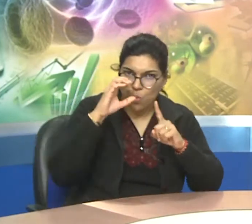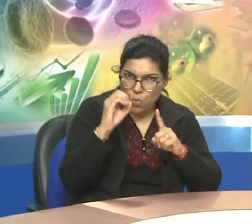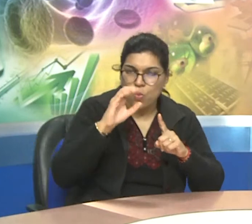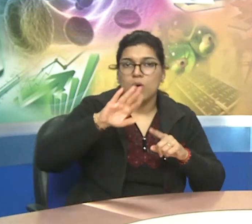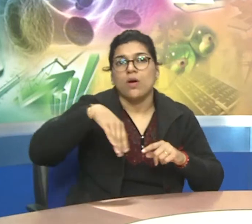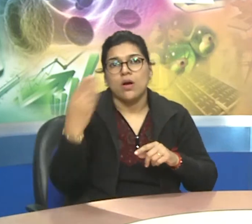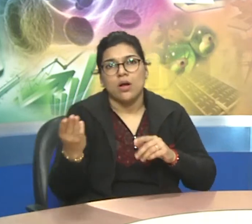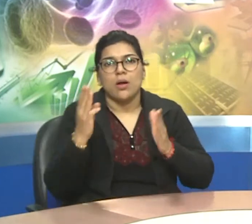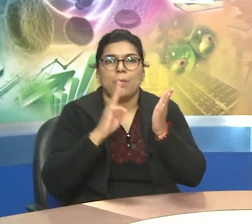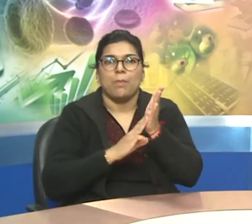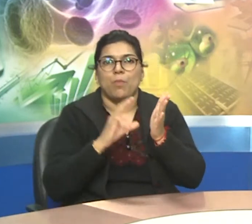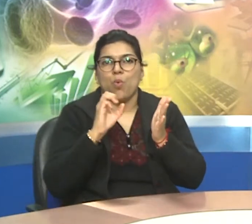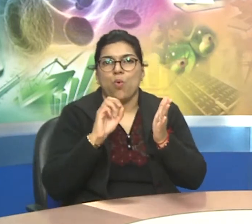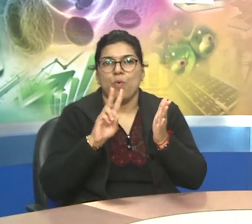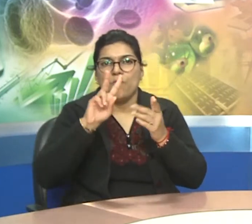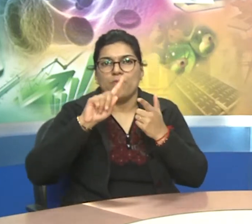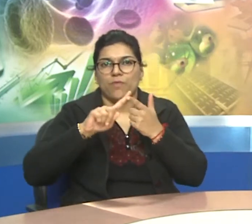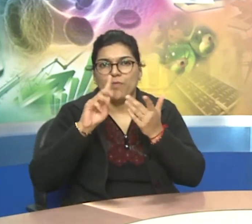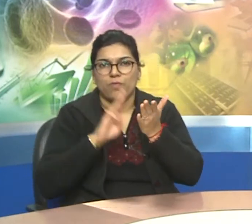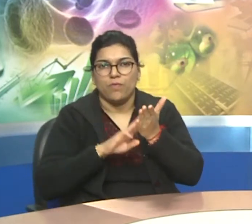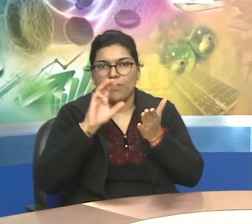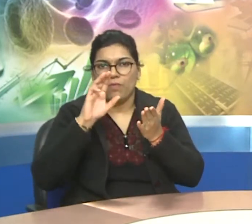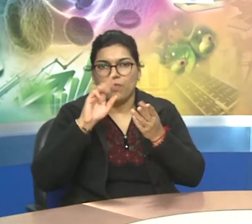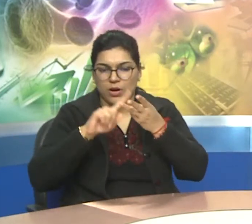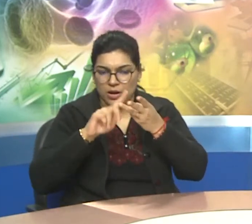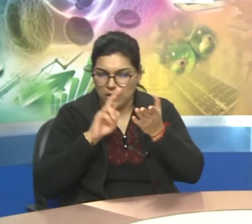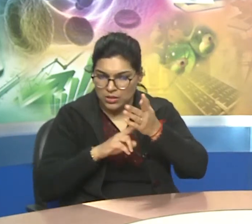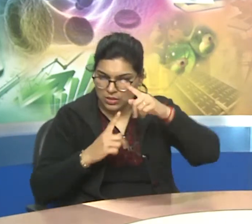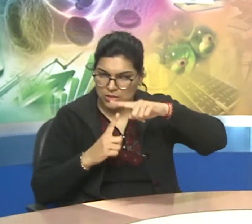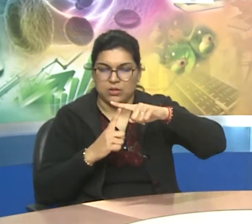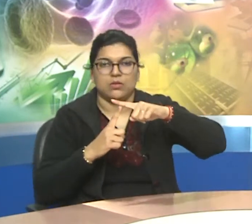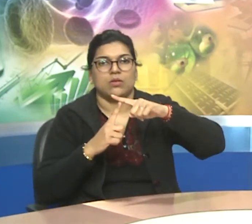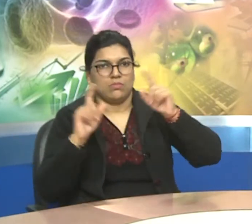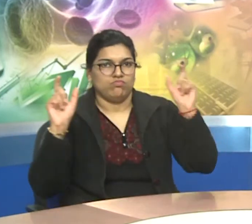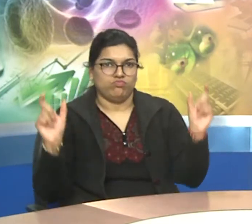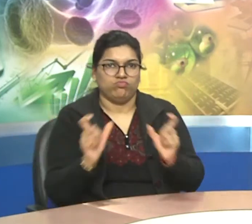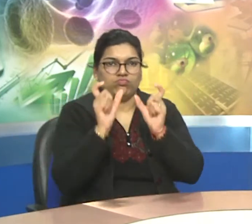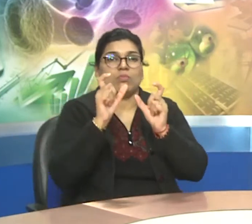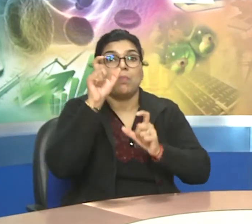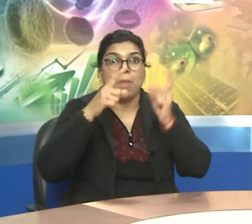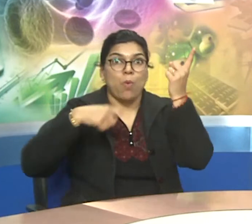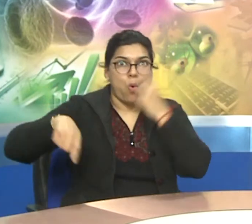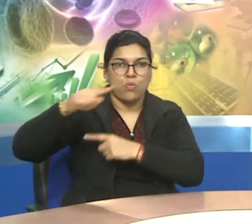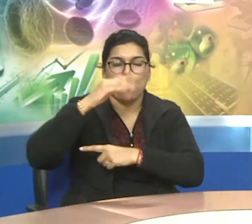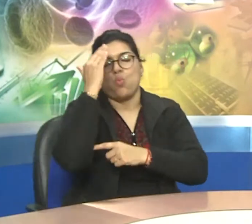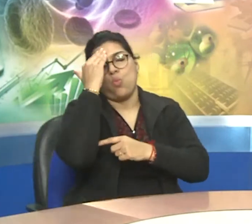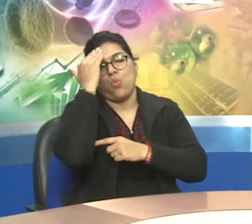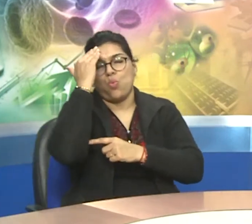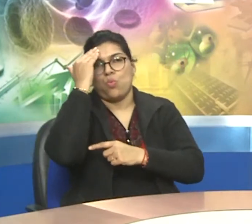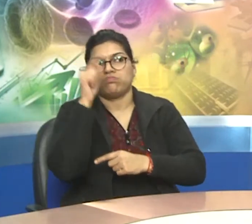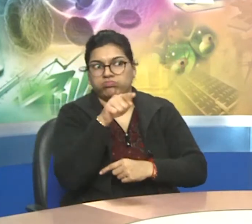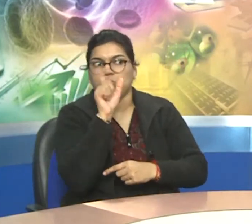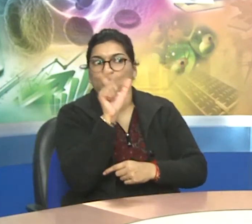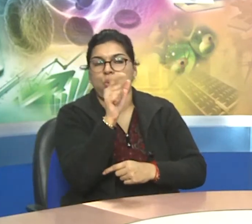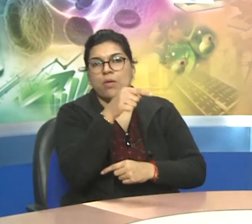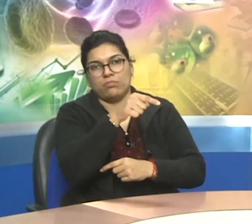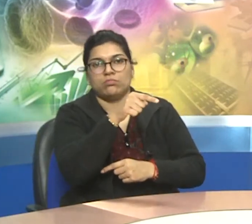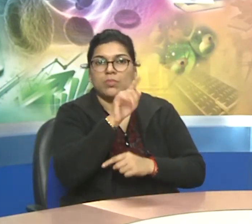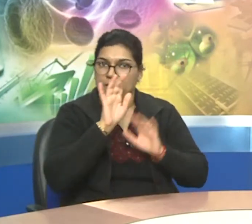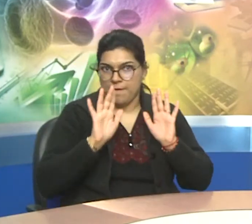tree. This is of Chipko movement. The image